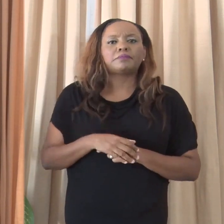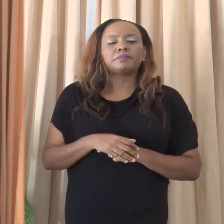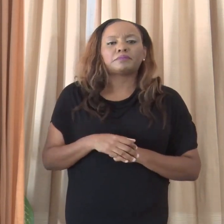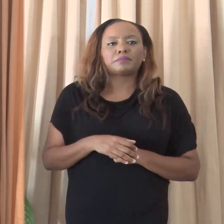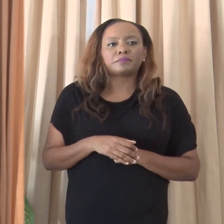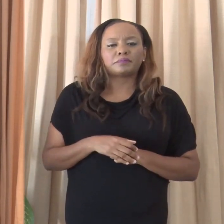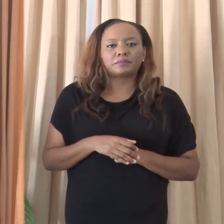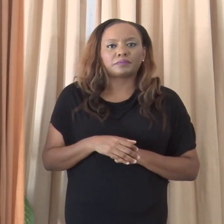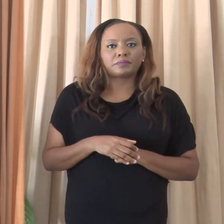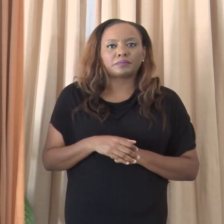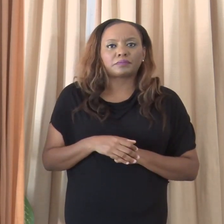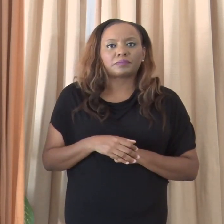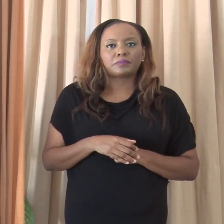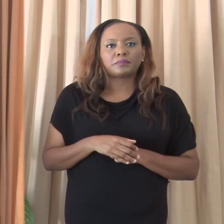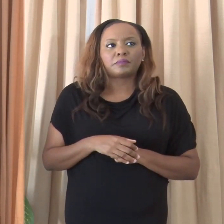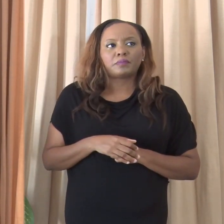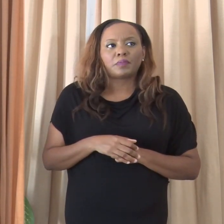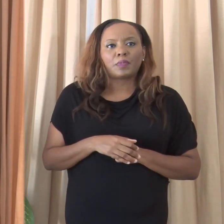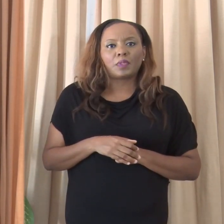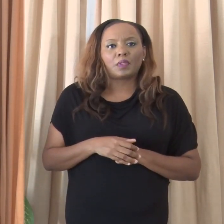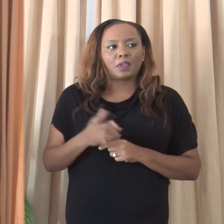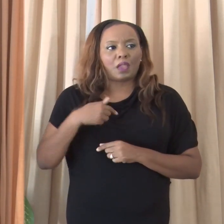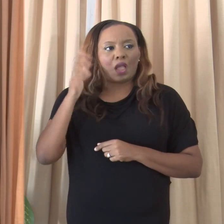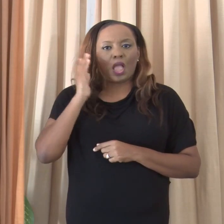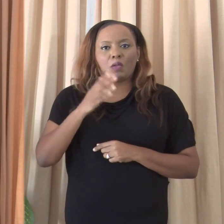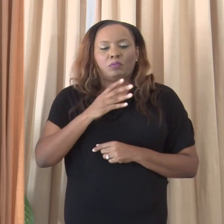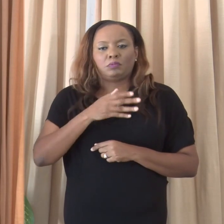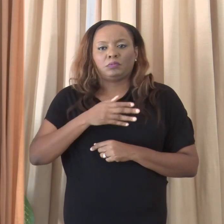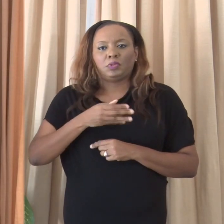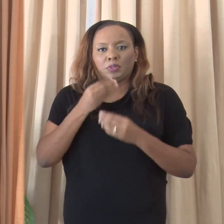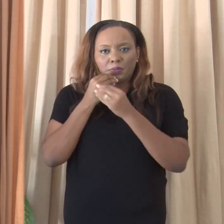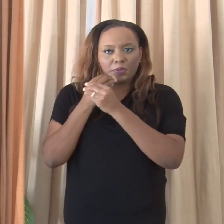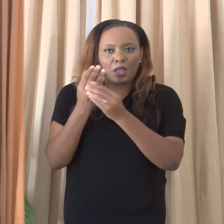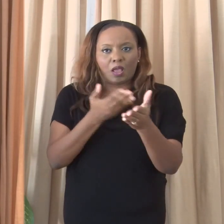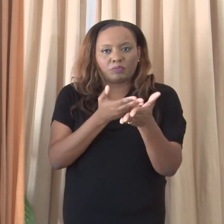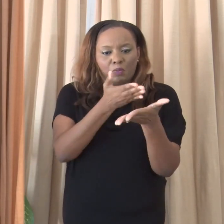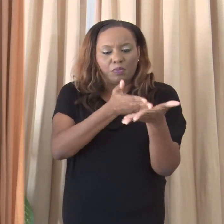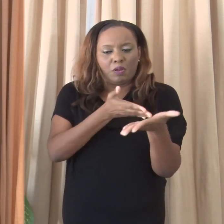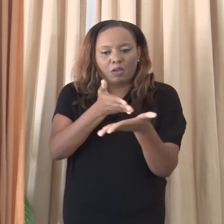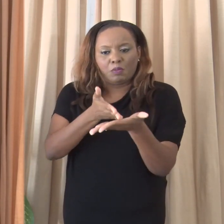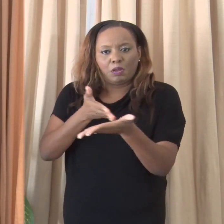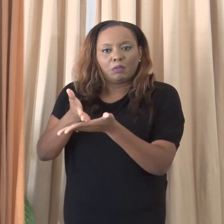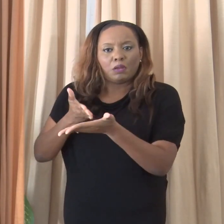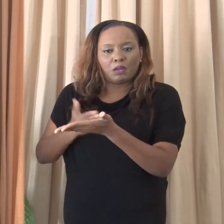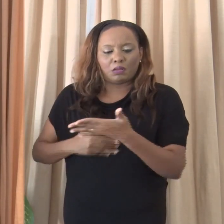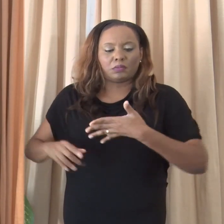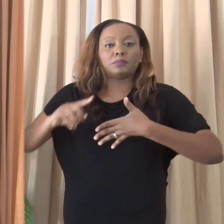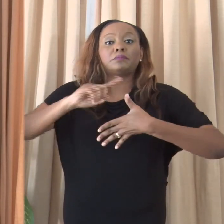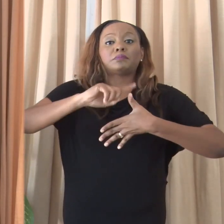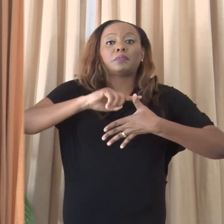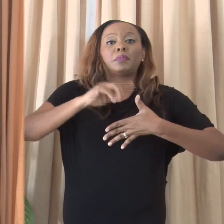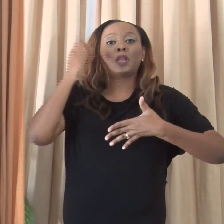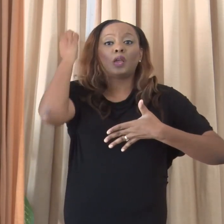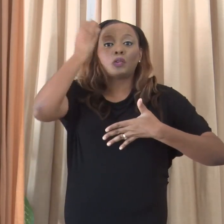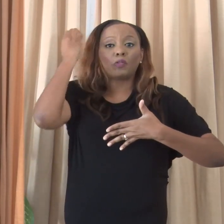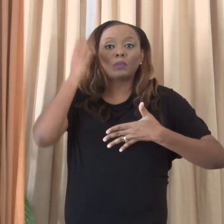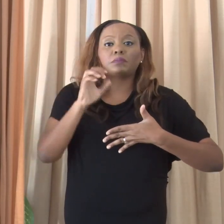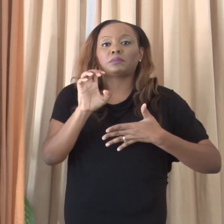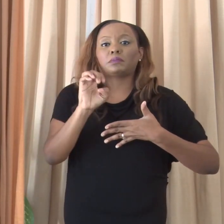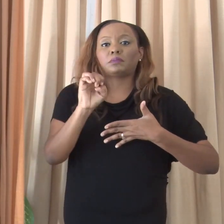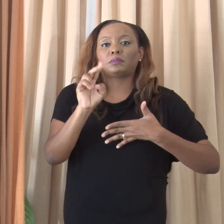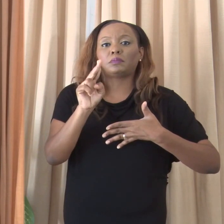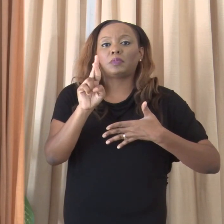it by a on a market-by-market basis, beginning with Europe. Europe, as you know,